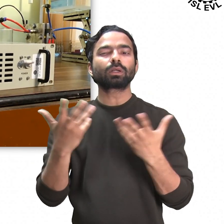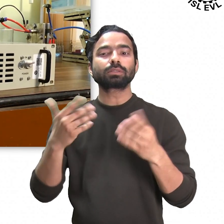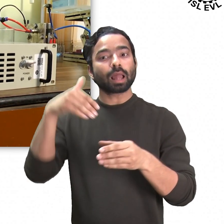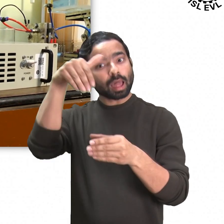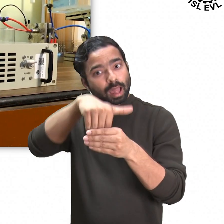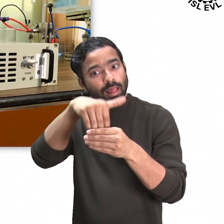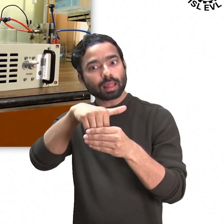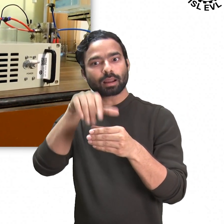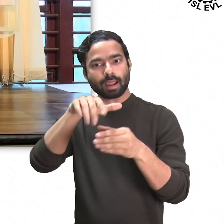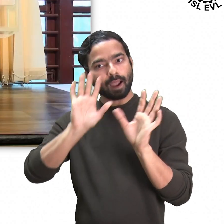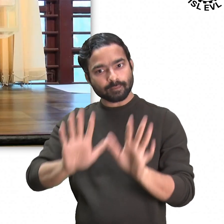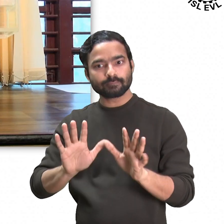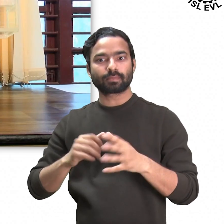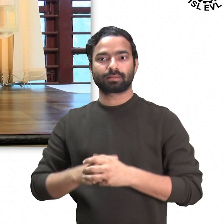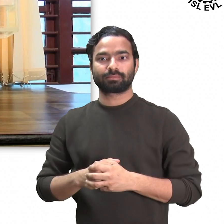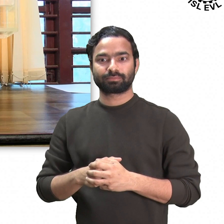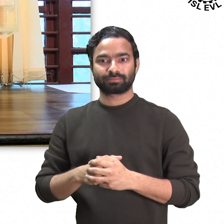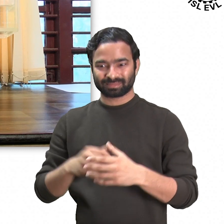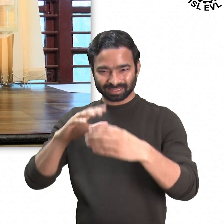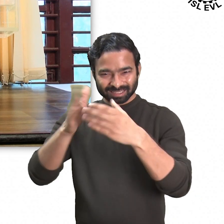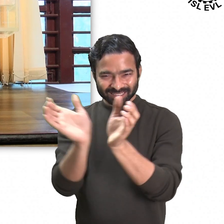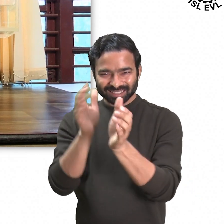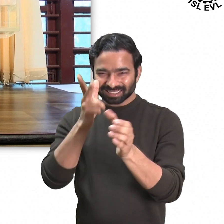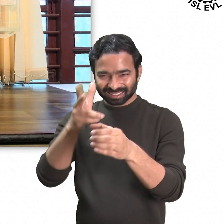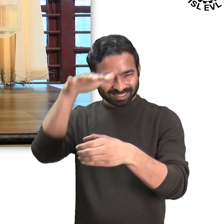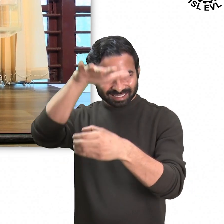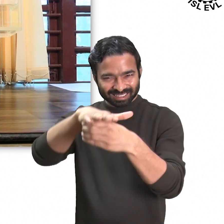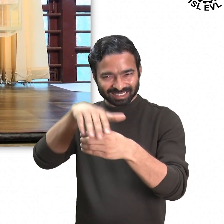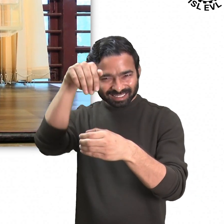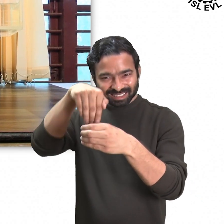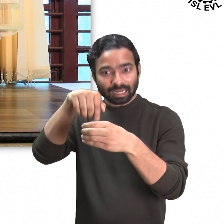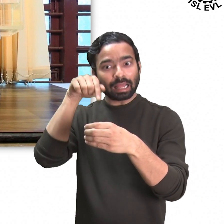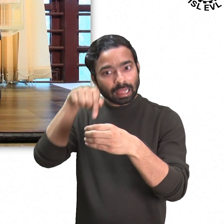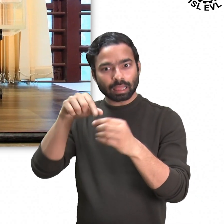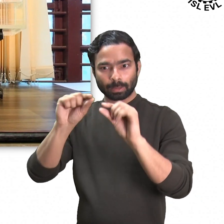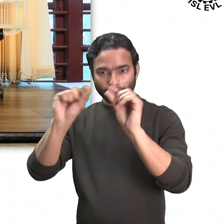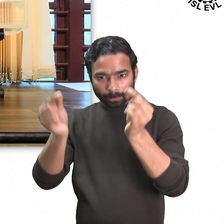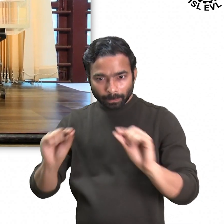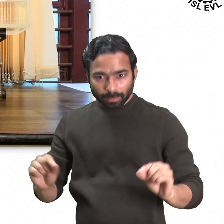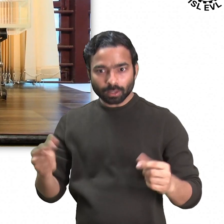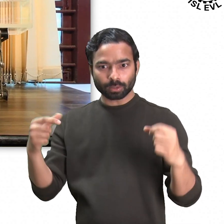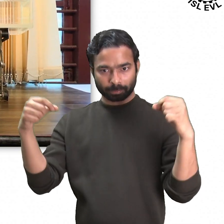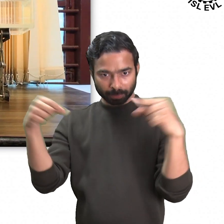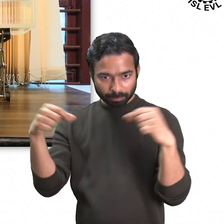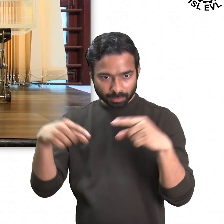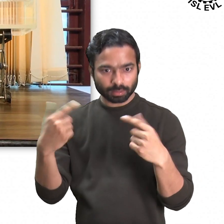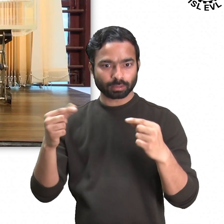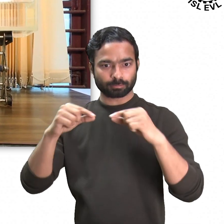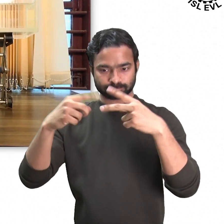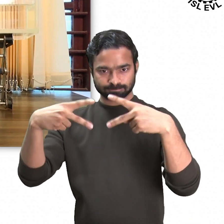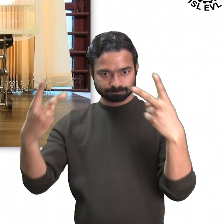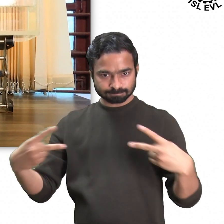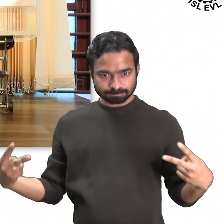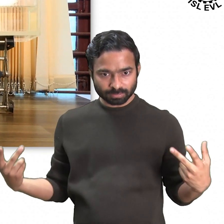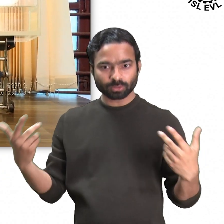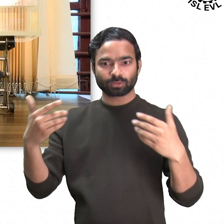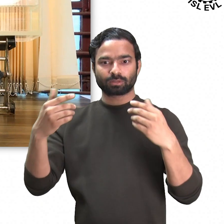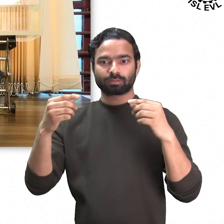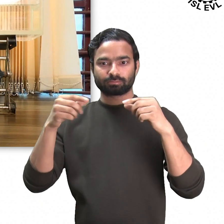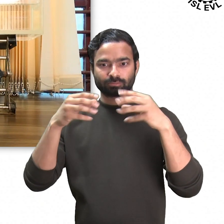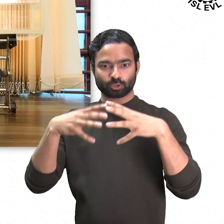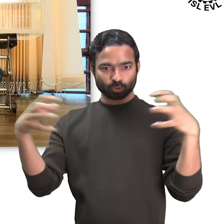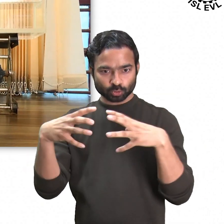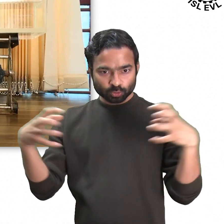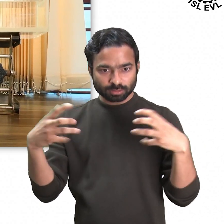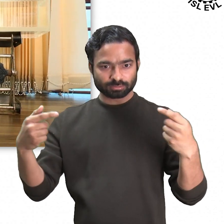electrolyzer configuration with inbuilt membrane electrode assembly. Flow field, current collector, N plates assembled together